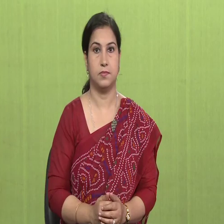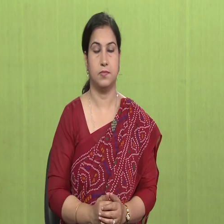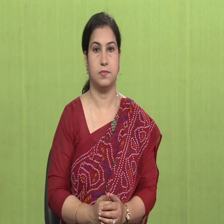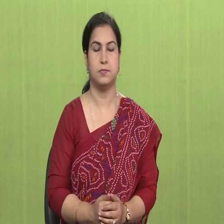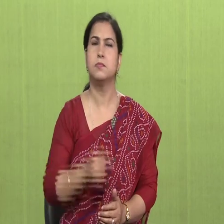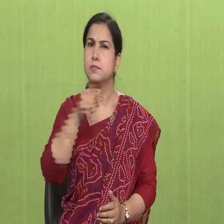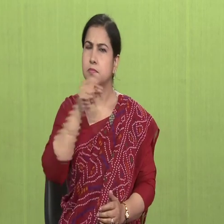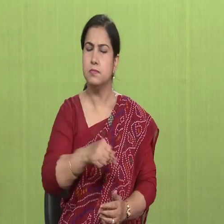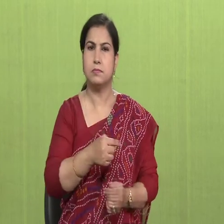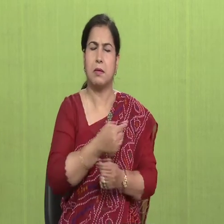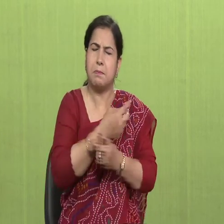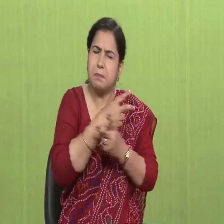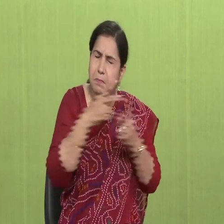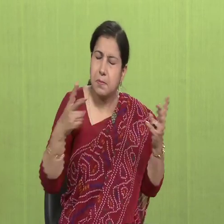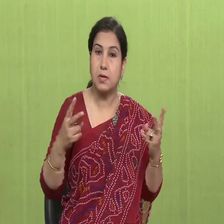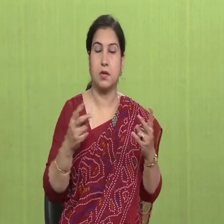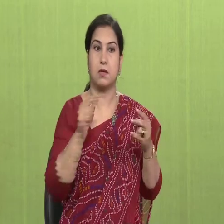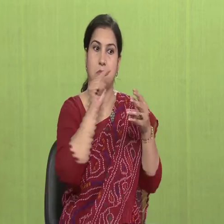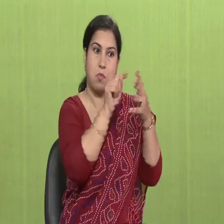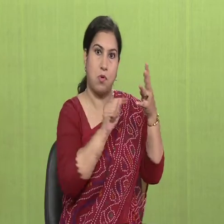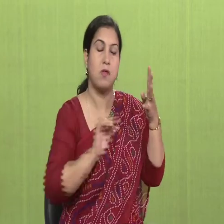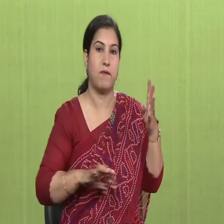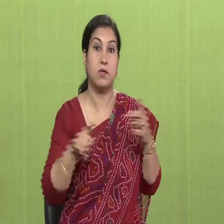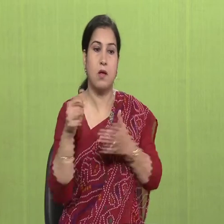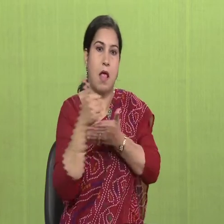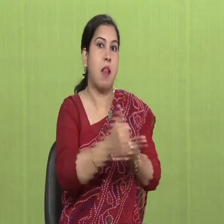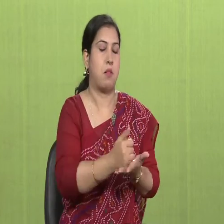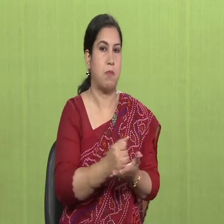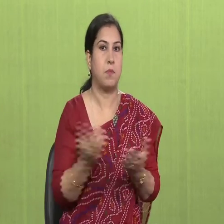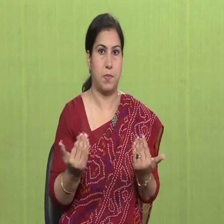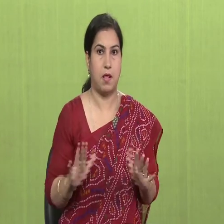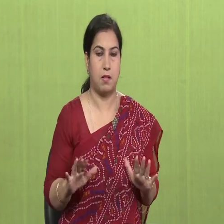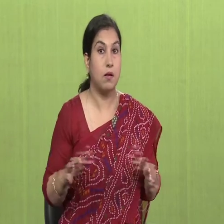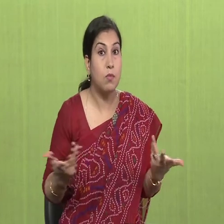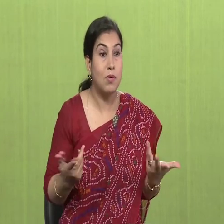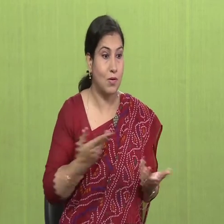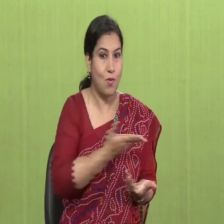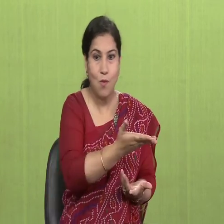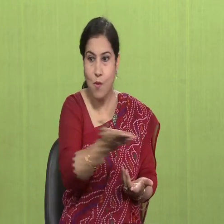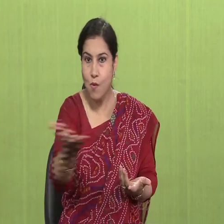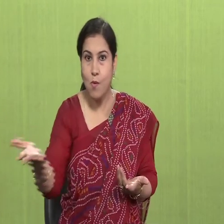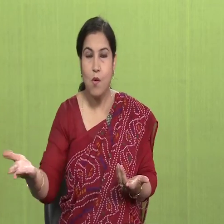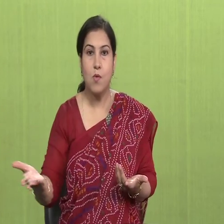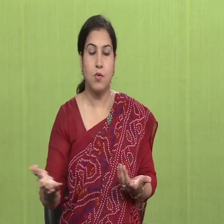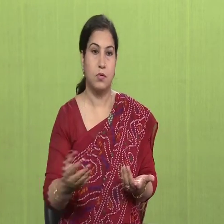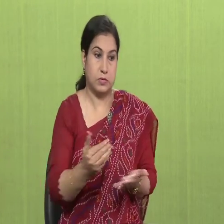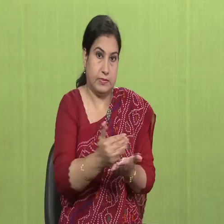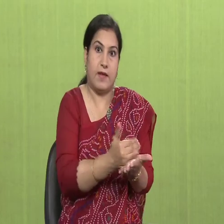There are lots of things which you can help in saving these precious